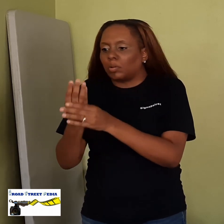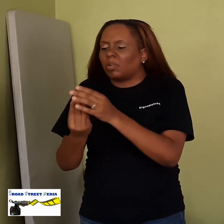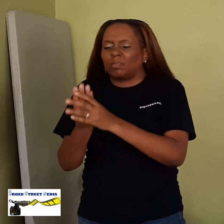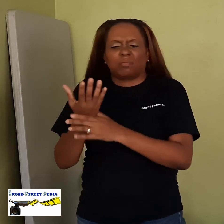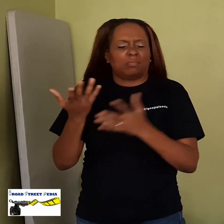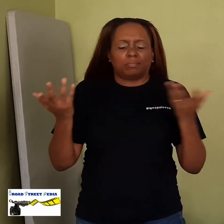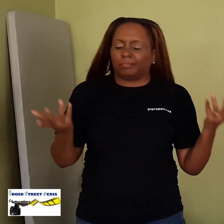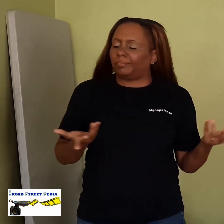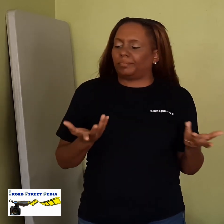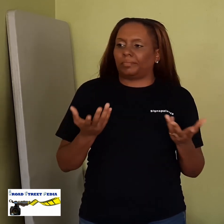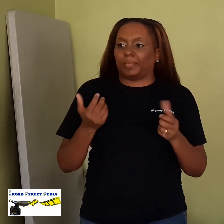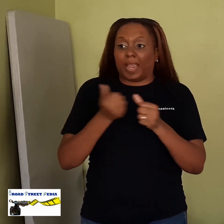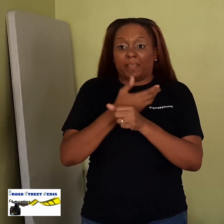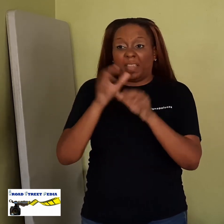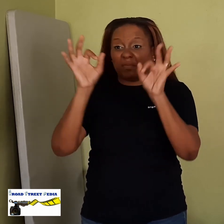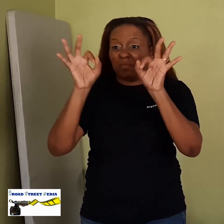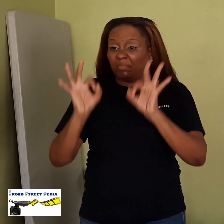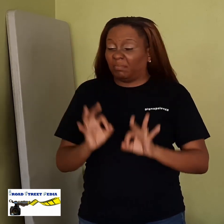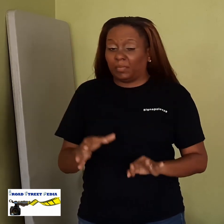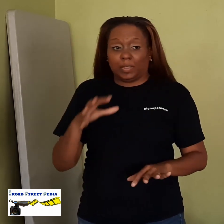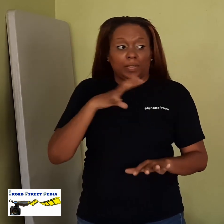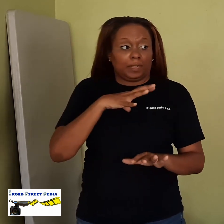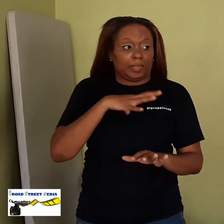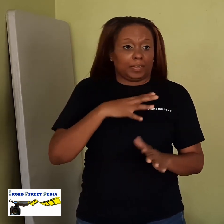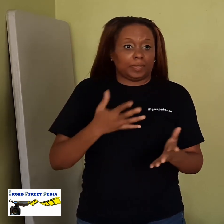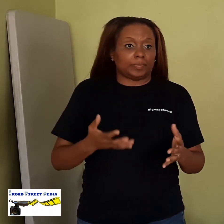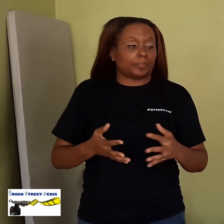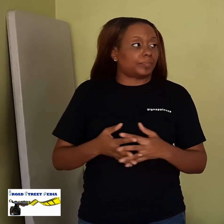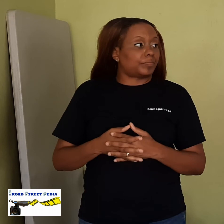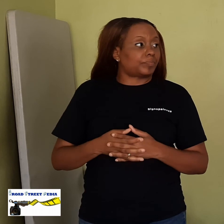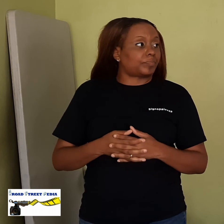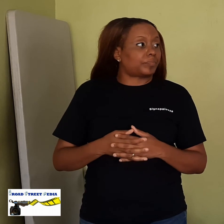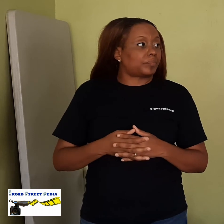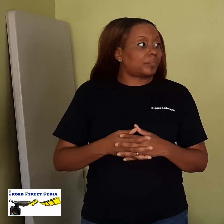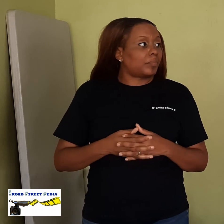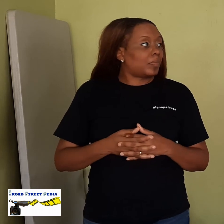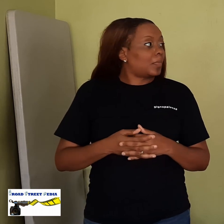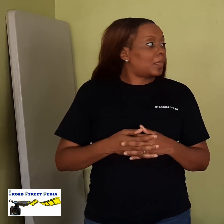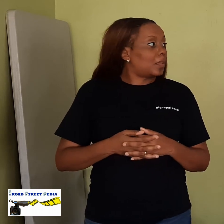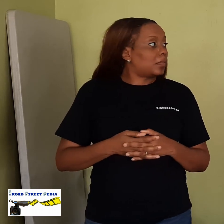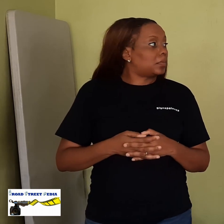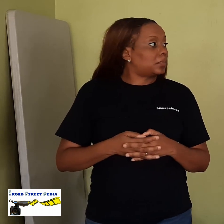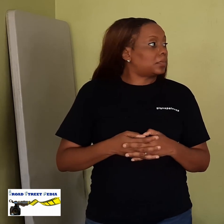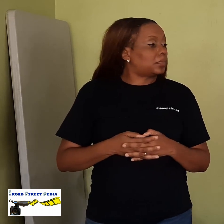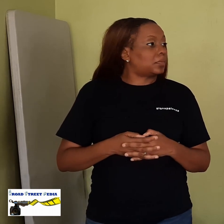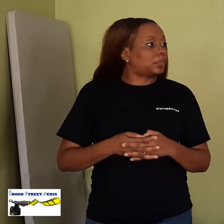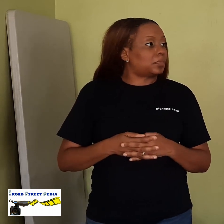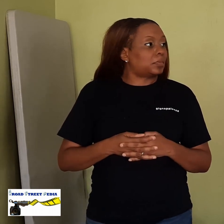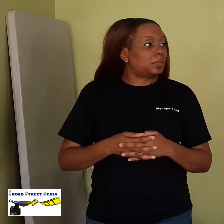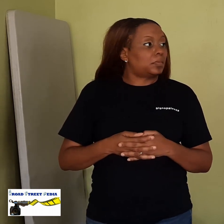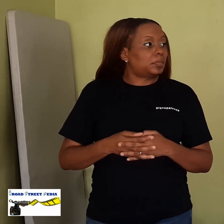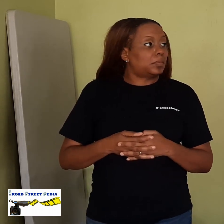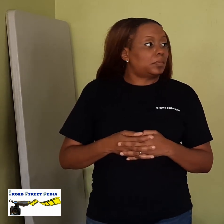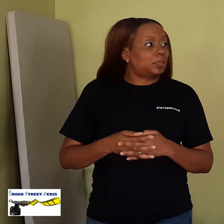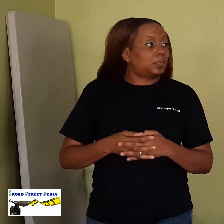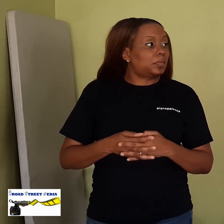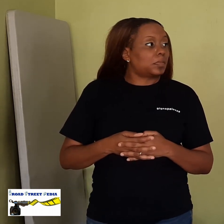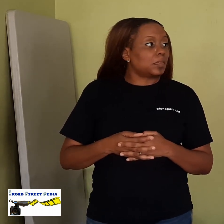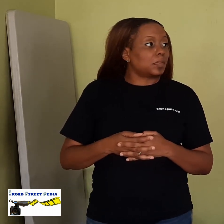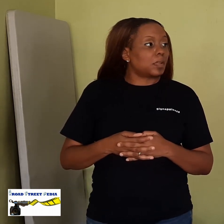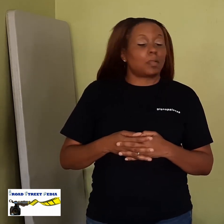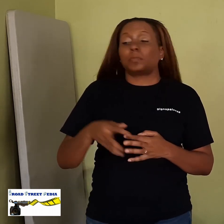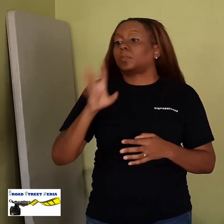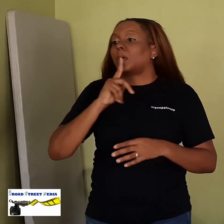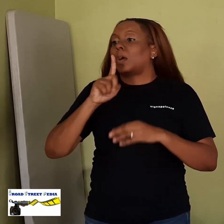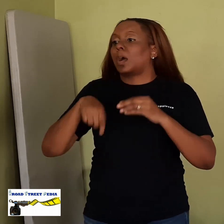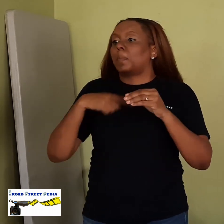your fertilizers. Just the leafy crops, like we spoke about in one of the first lessons, we